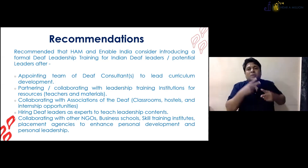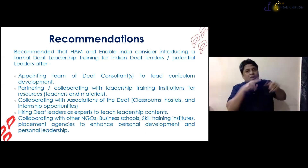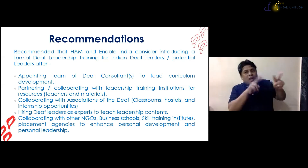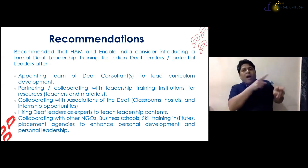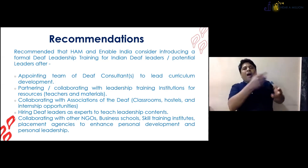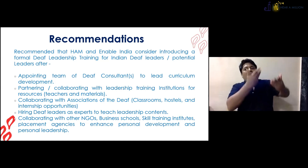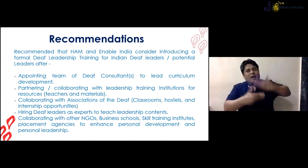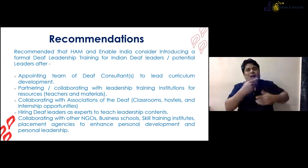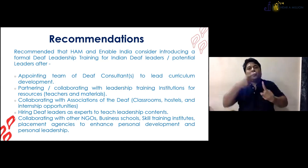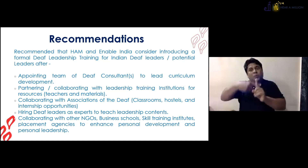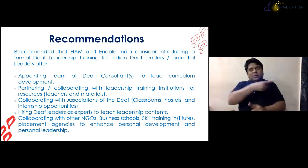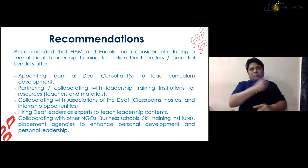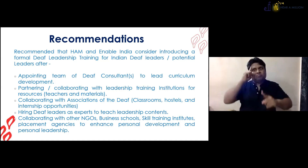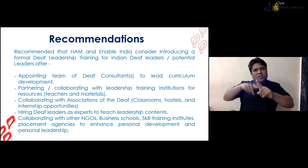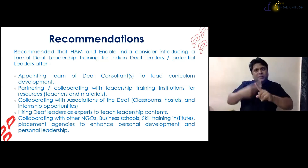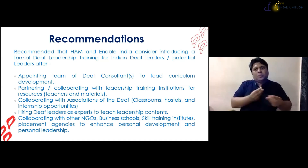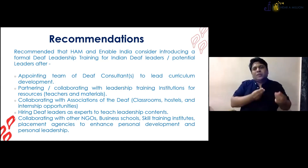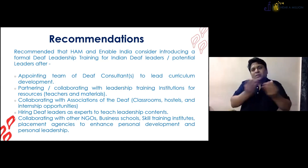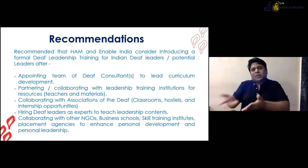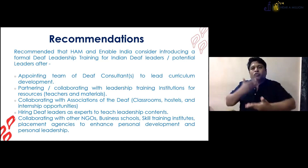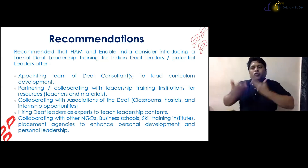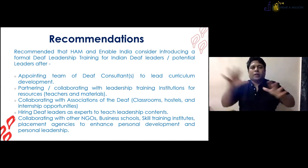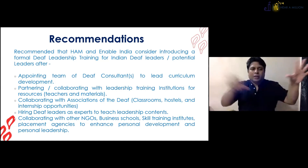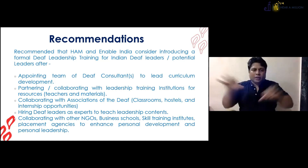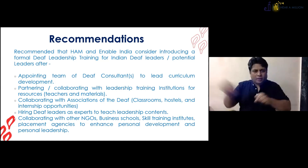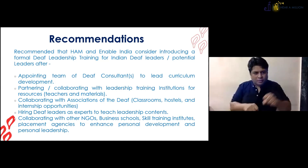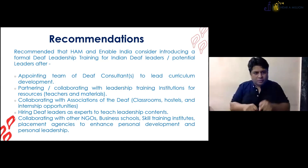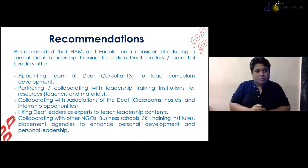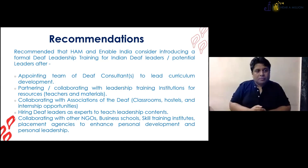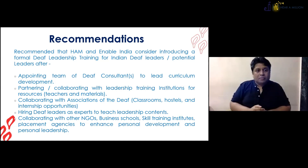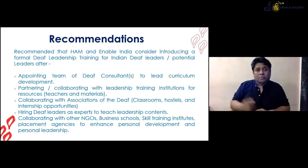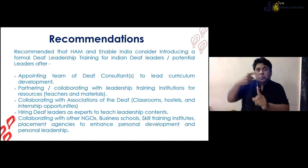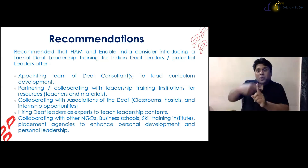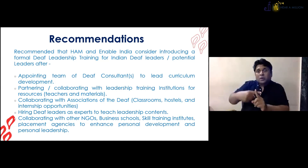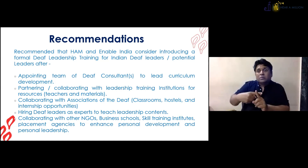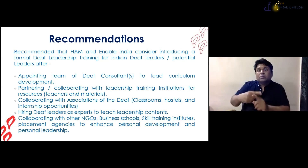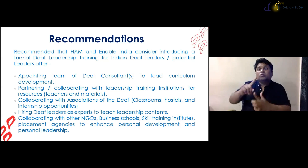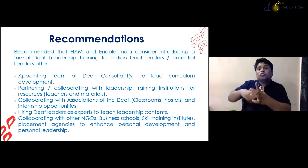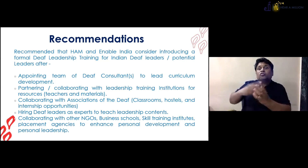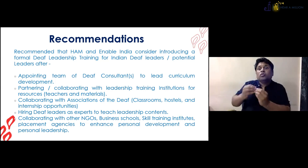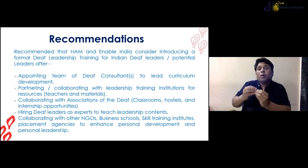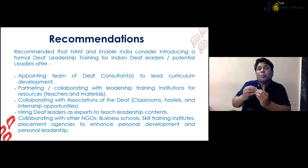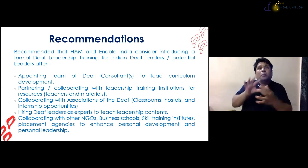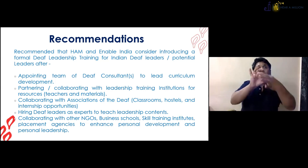model and expert, so their advice can be